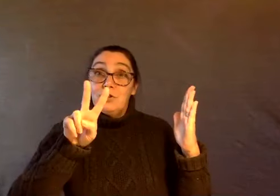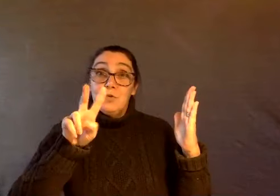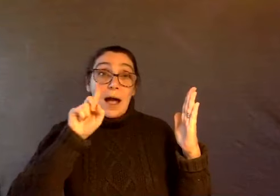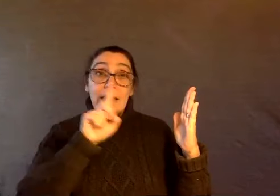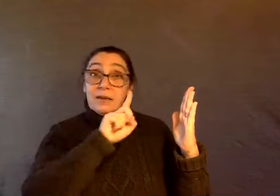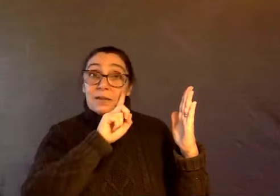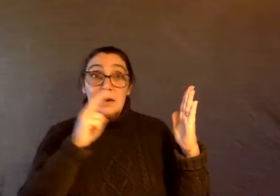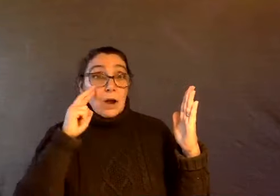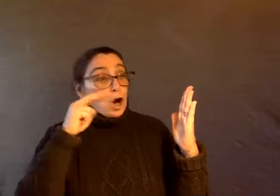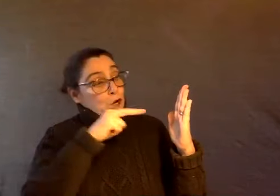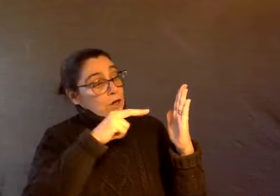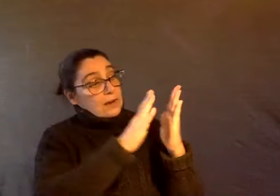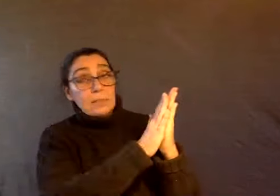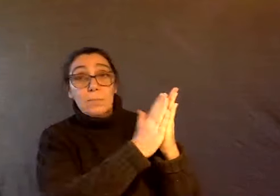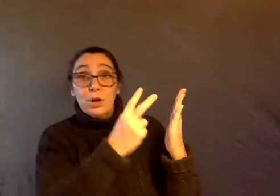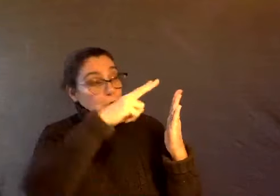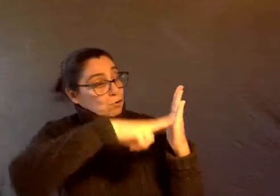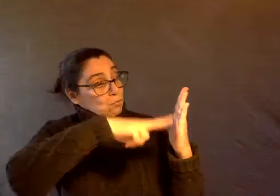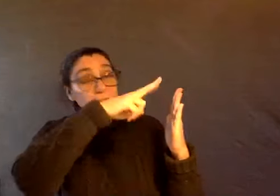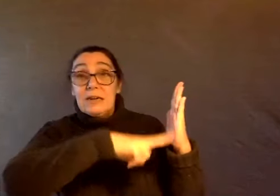two eyes are looking at the book. Read.